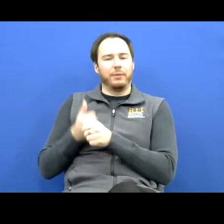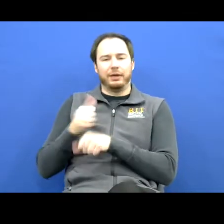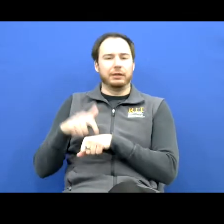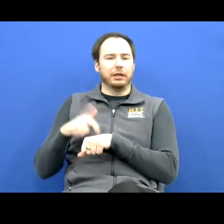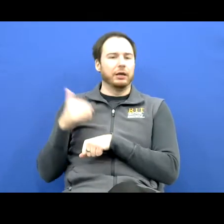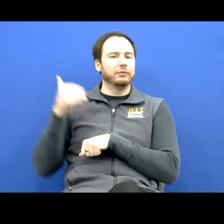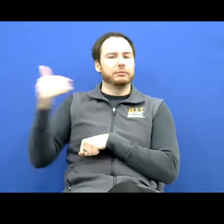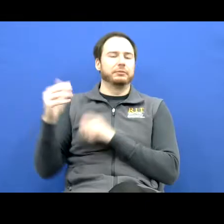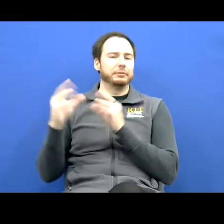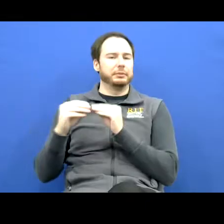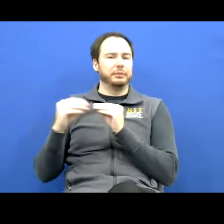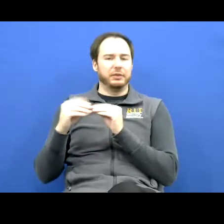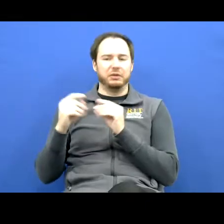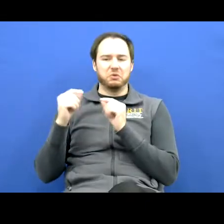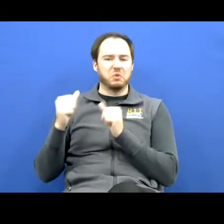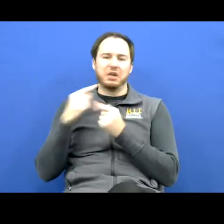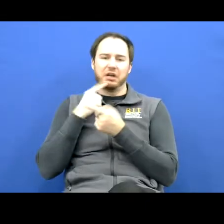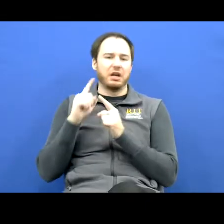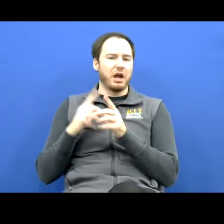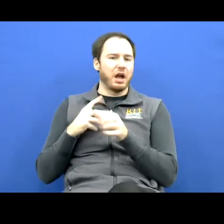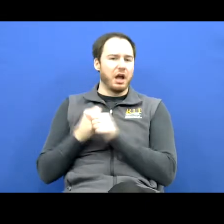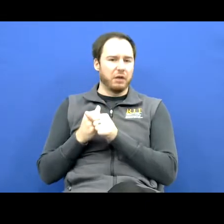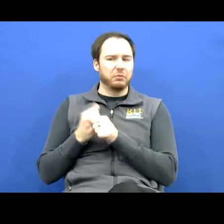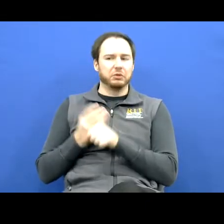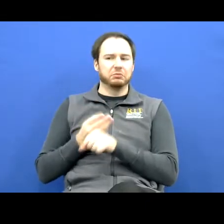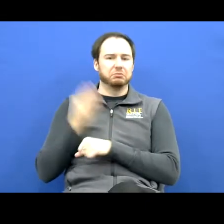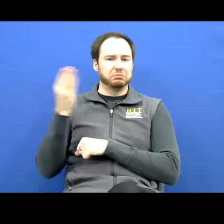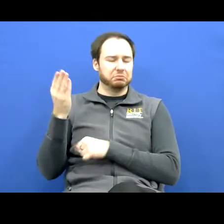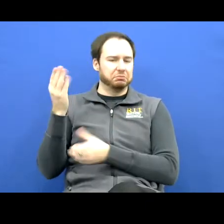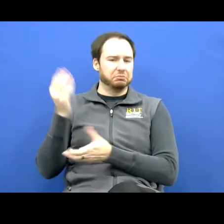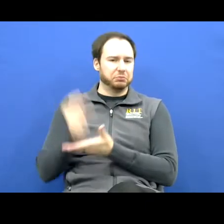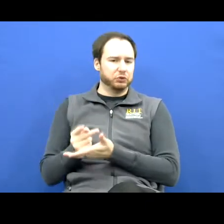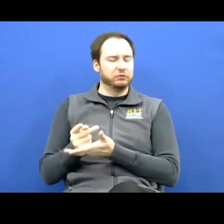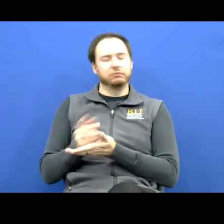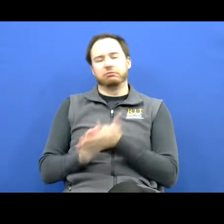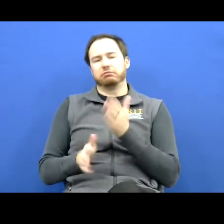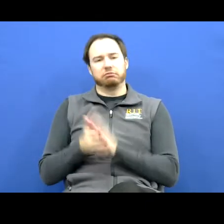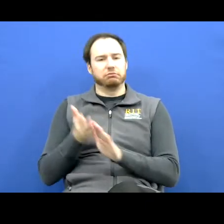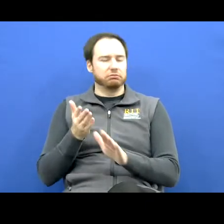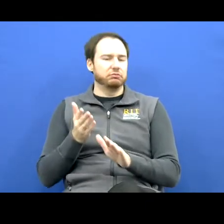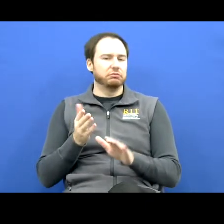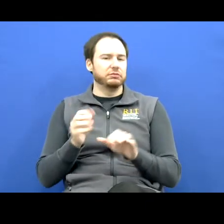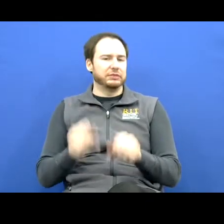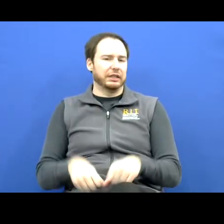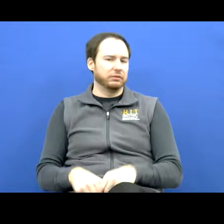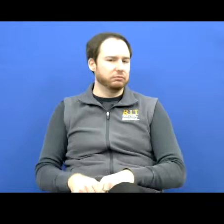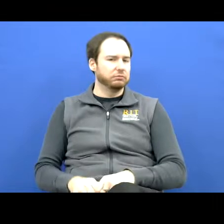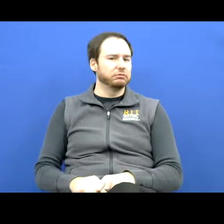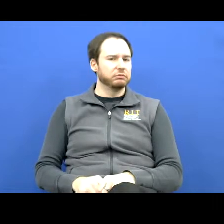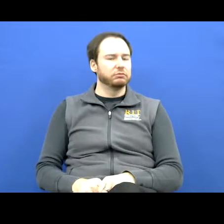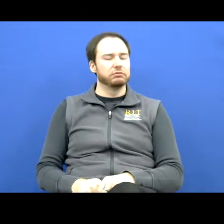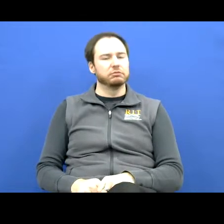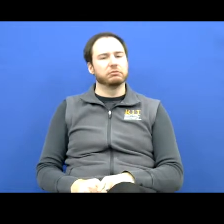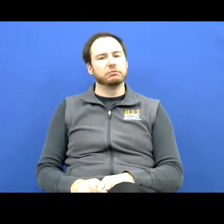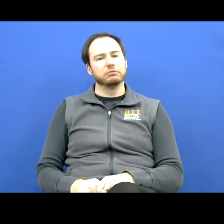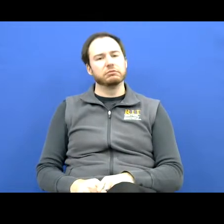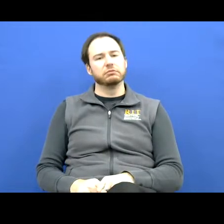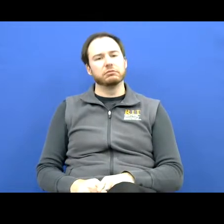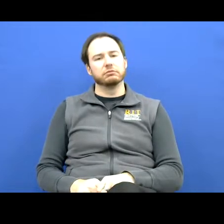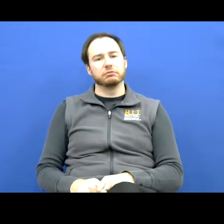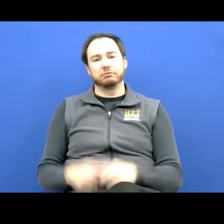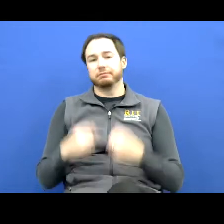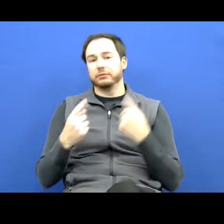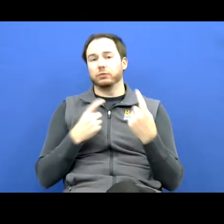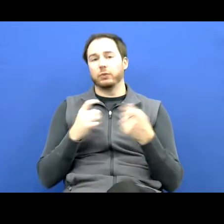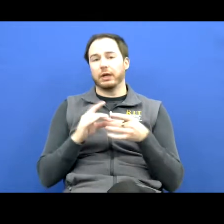by just updating it, putting it forth, the update as a resolution and putting it into the guide. So any